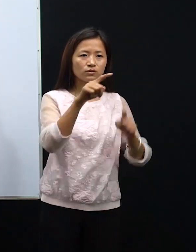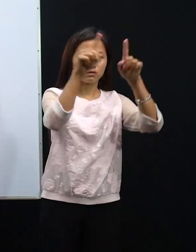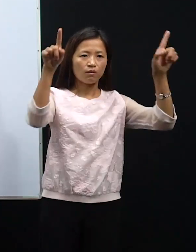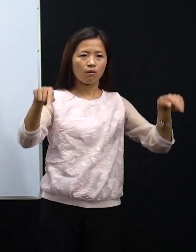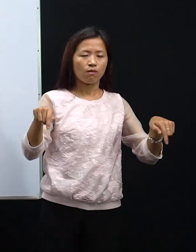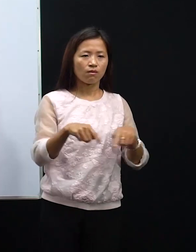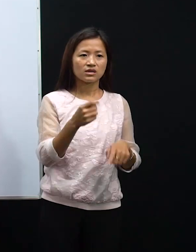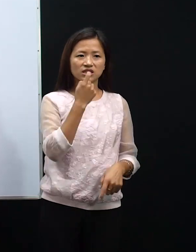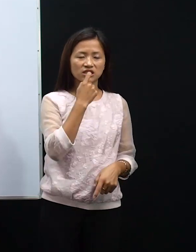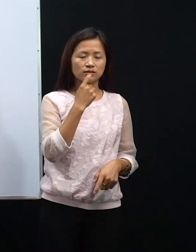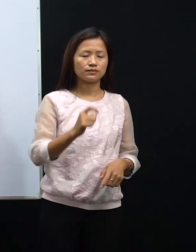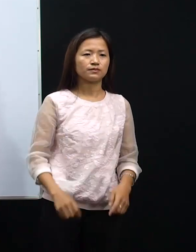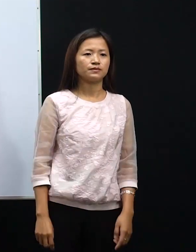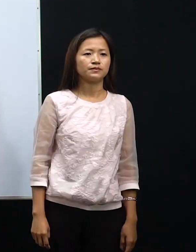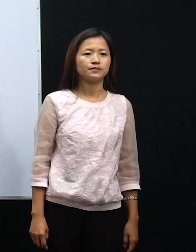and